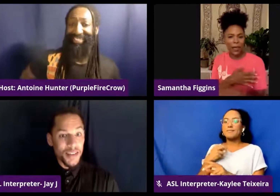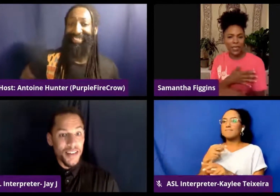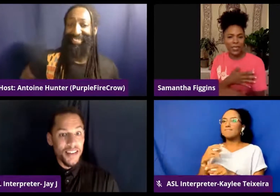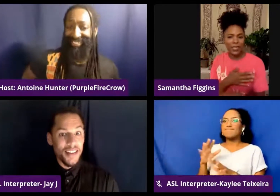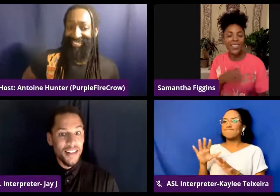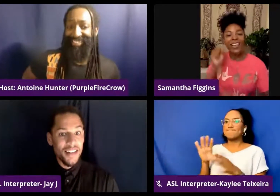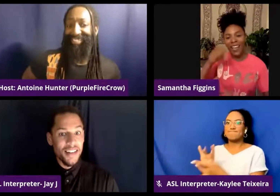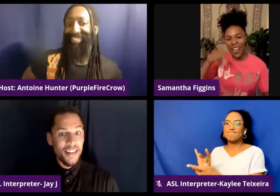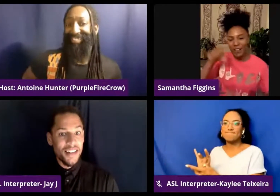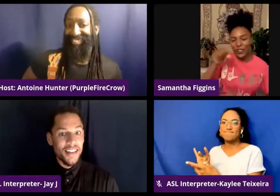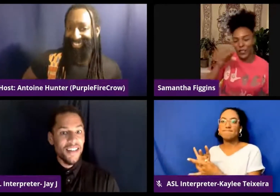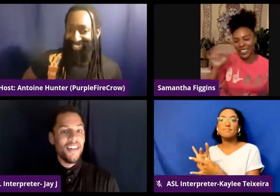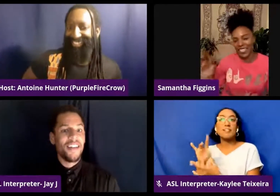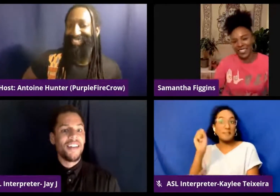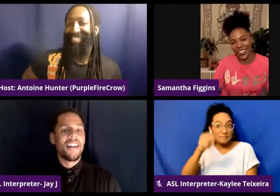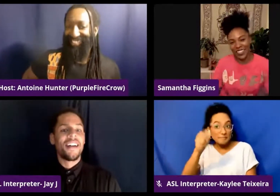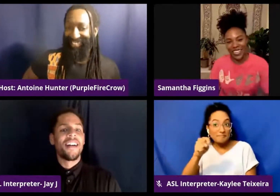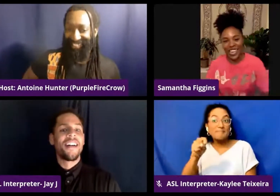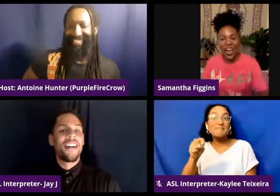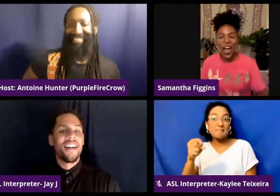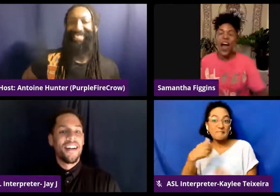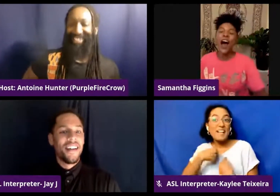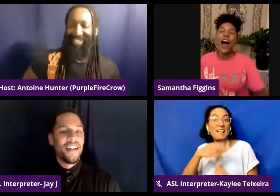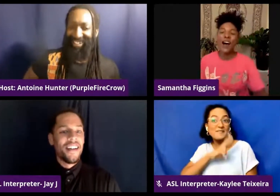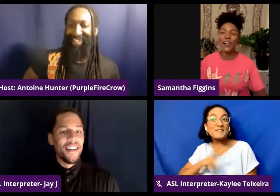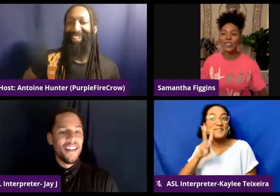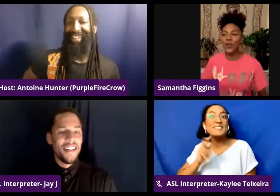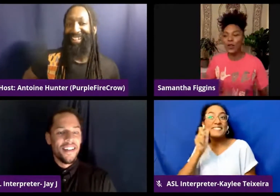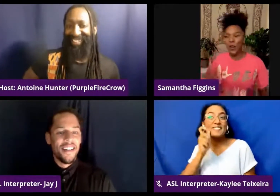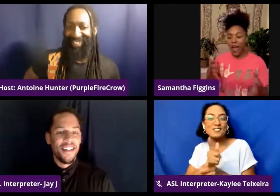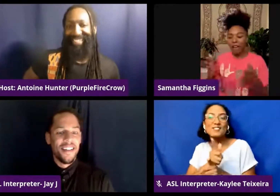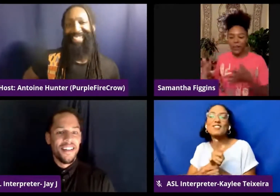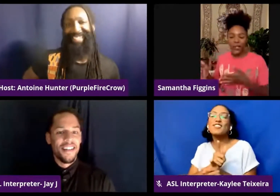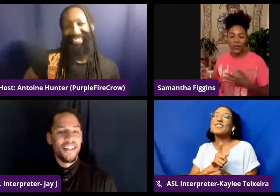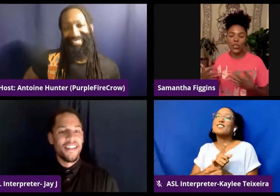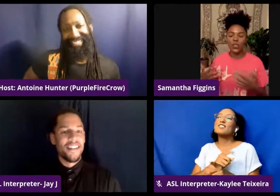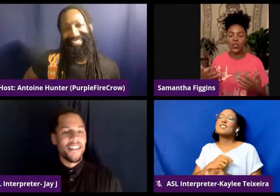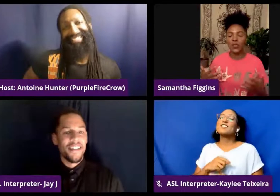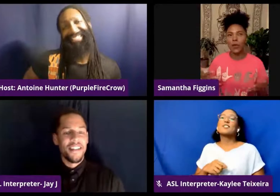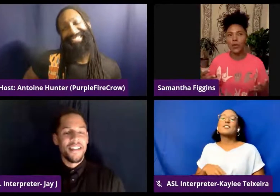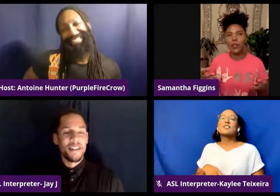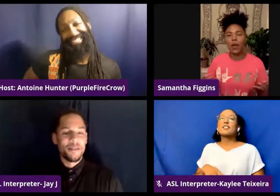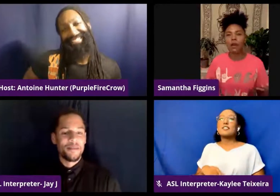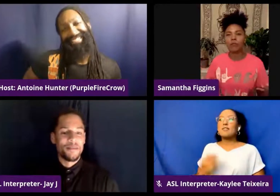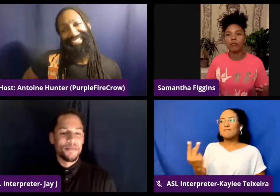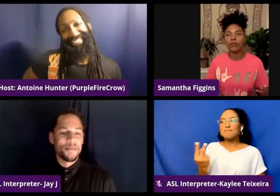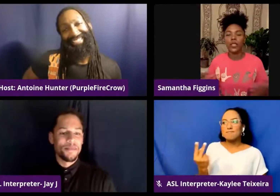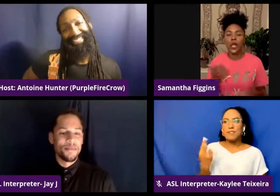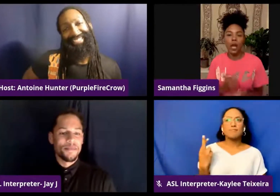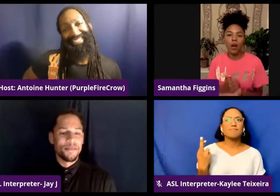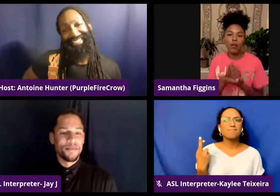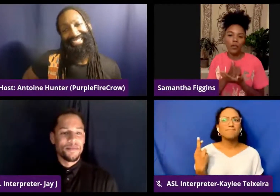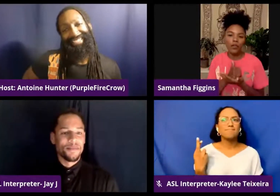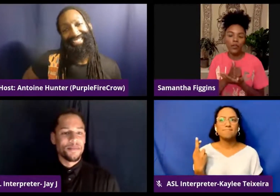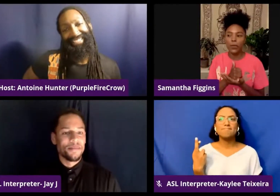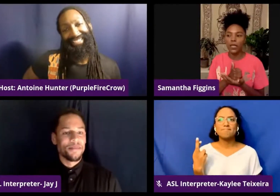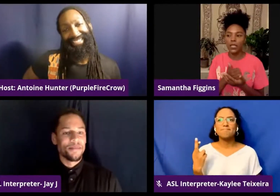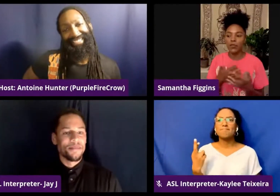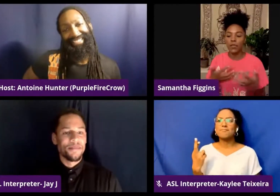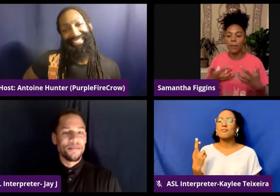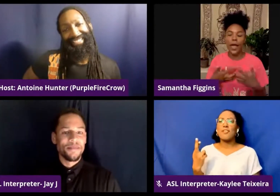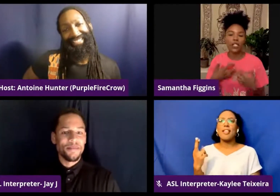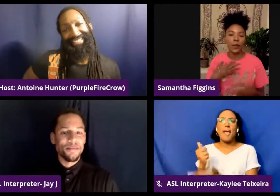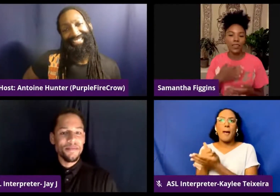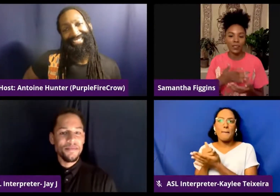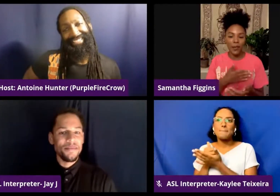twin sister, huh? Yeah, I have a twin sister. So having my twin sister, that was really helpful for